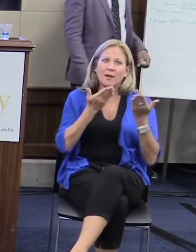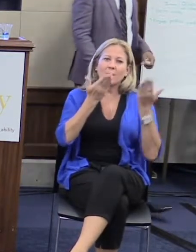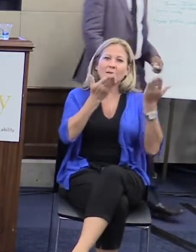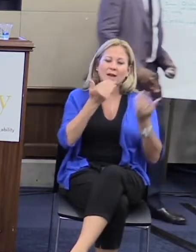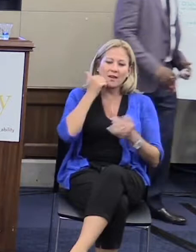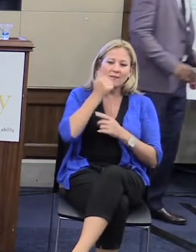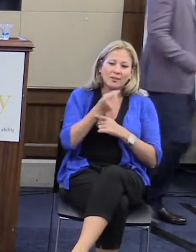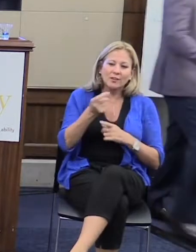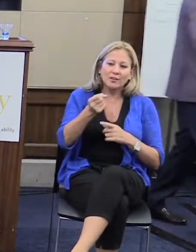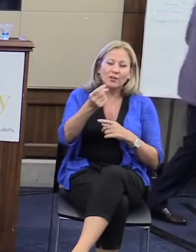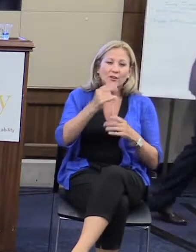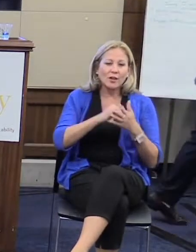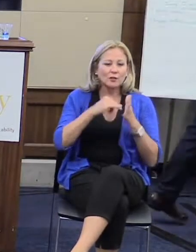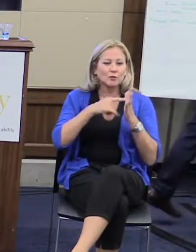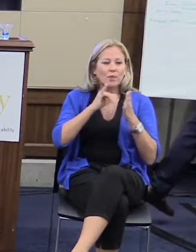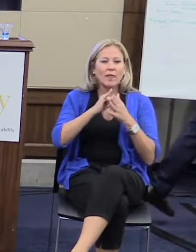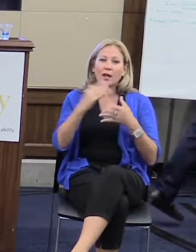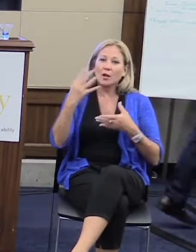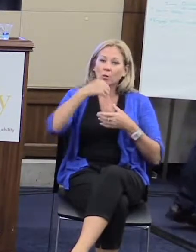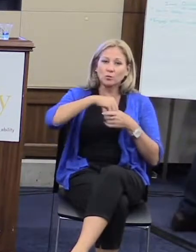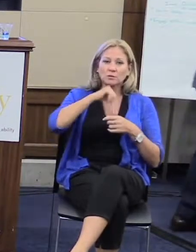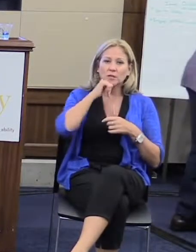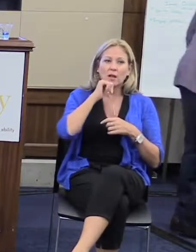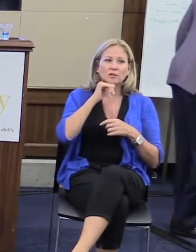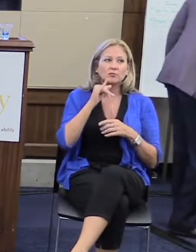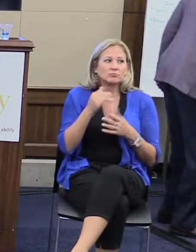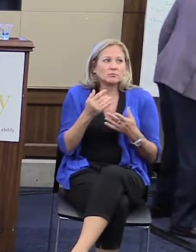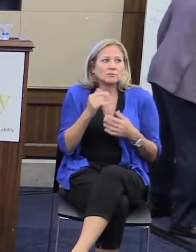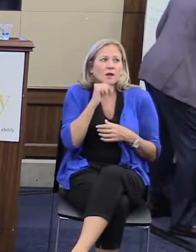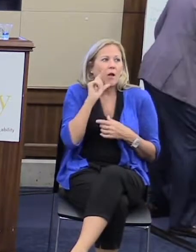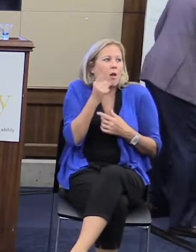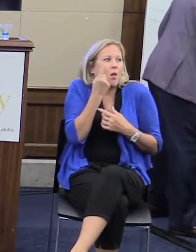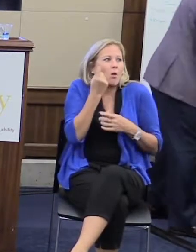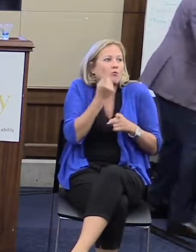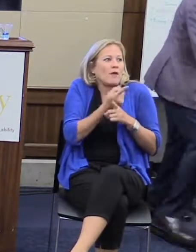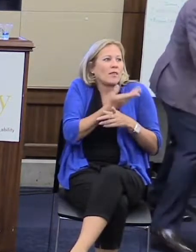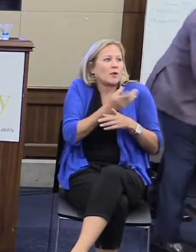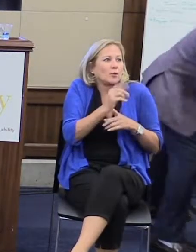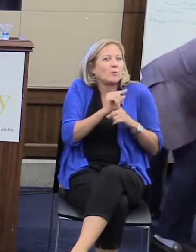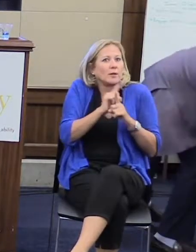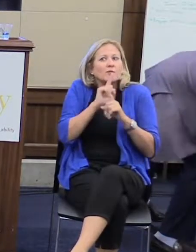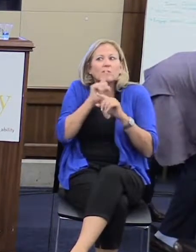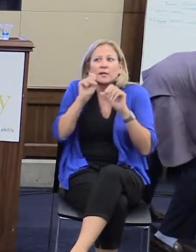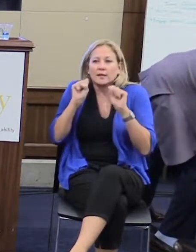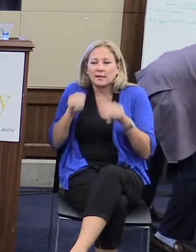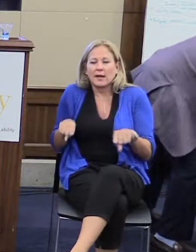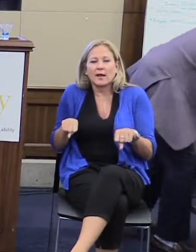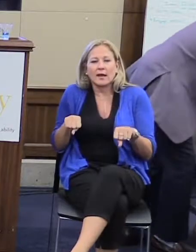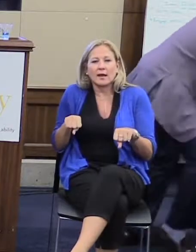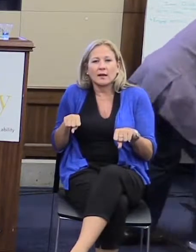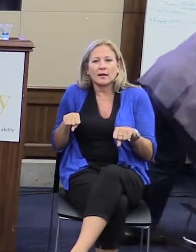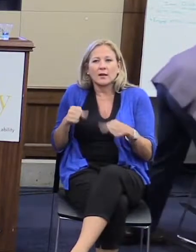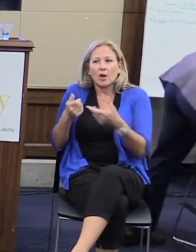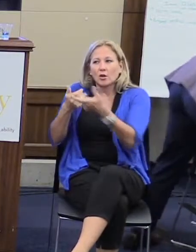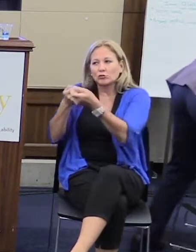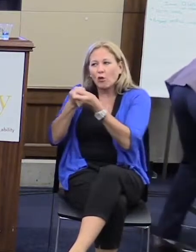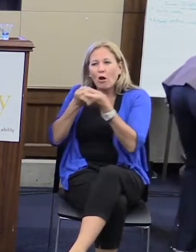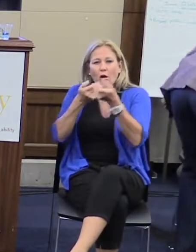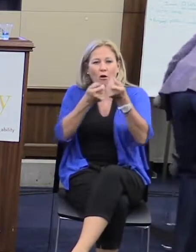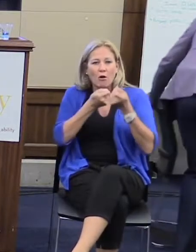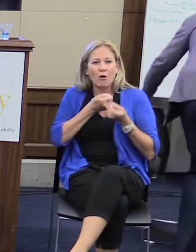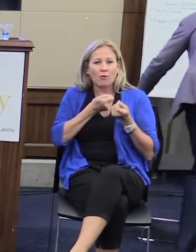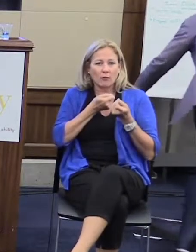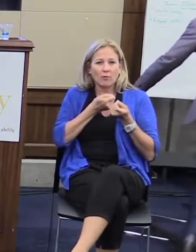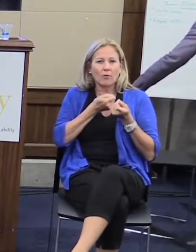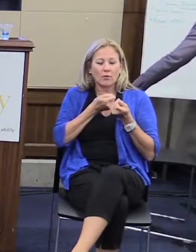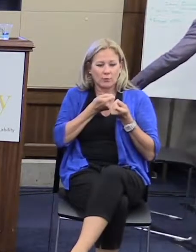show that inclusion is not just the right thing to do, but it really can draw in, and